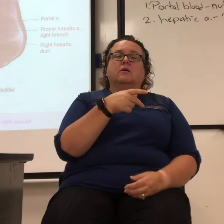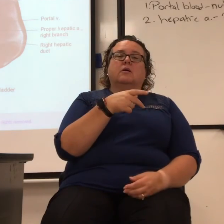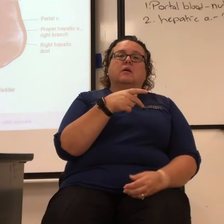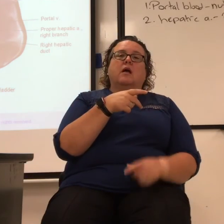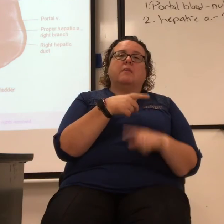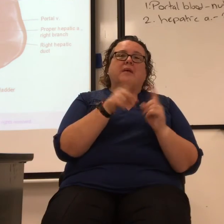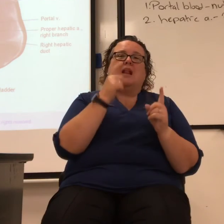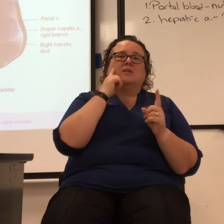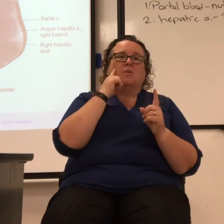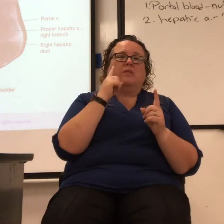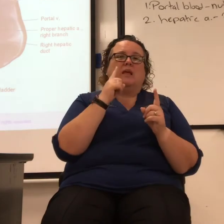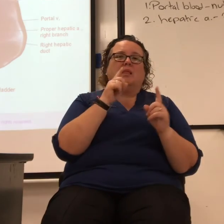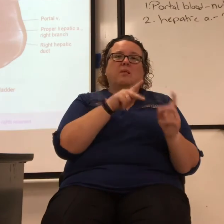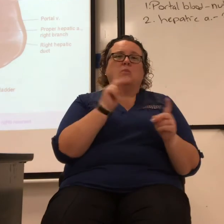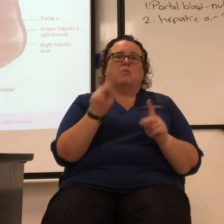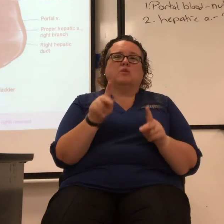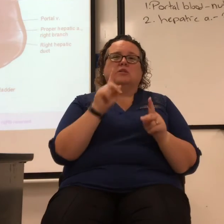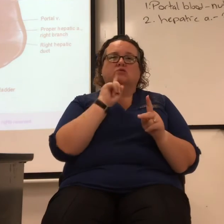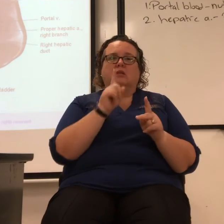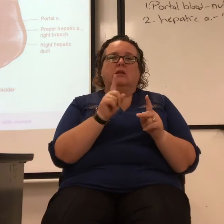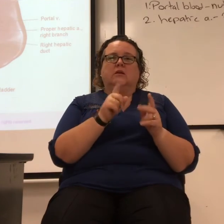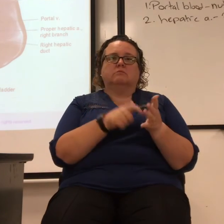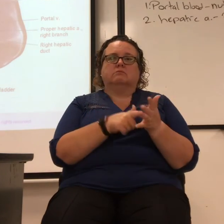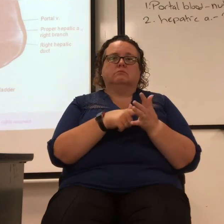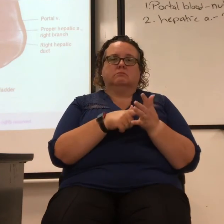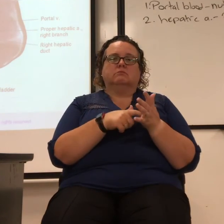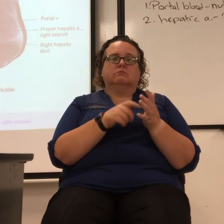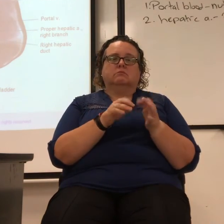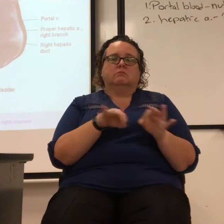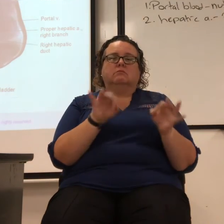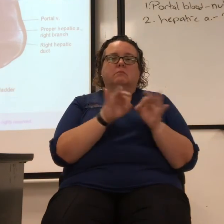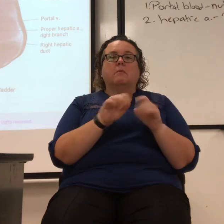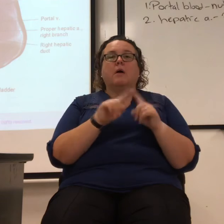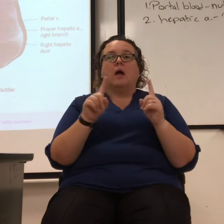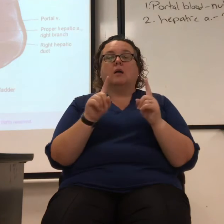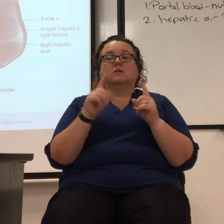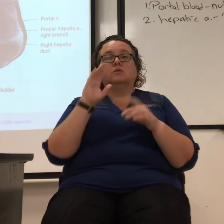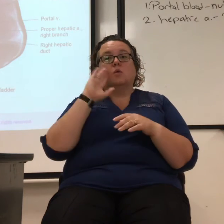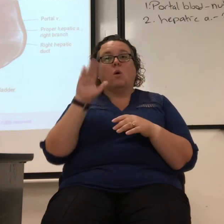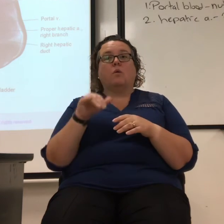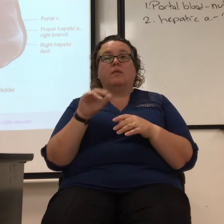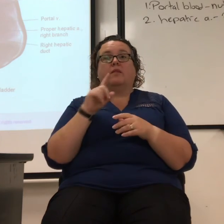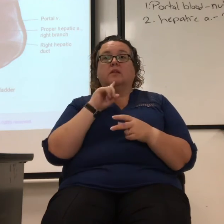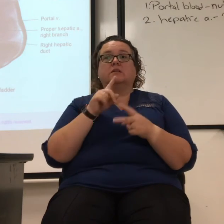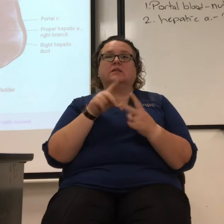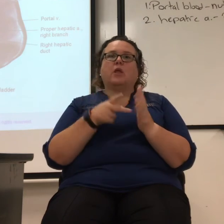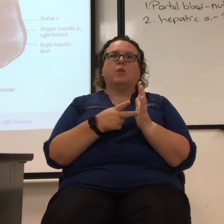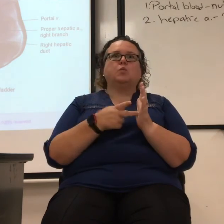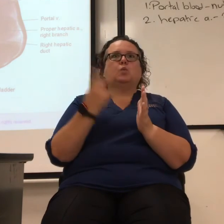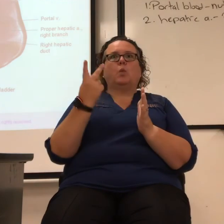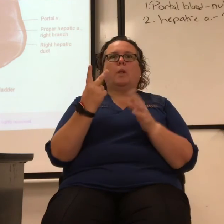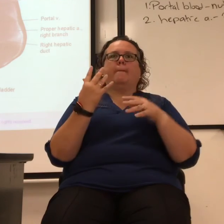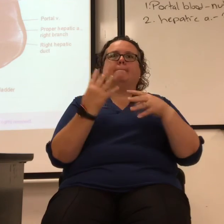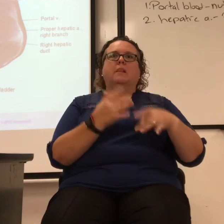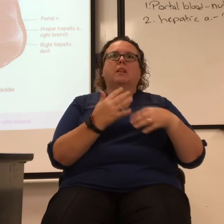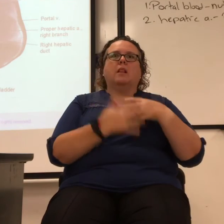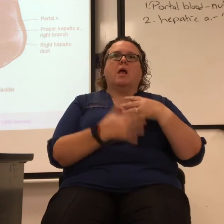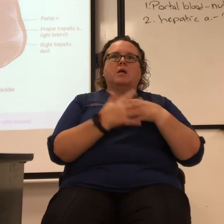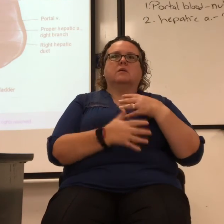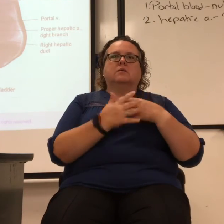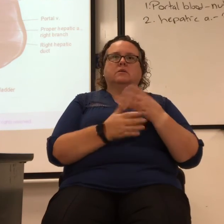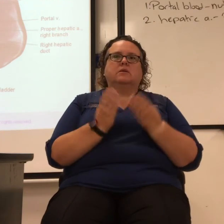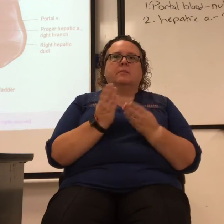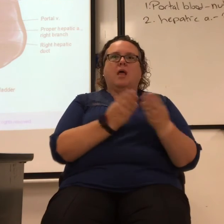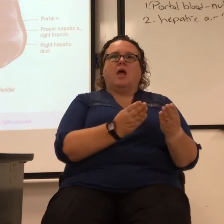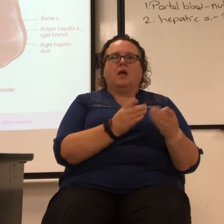I don't think the proportions matter too much, just so you know that both of these things, this is the dual blood supply to the liver. It's delivering